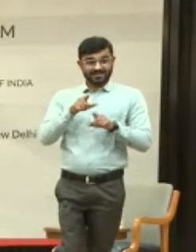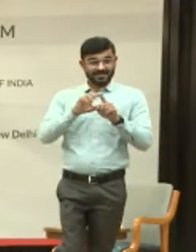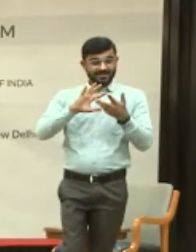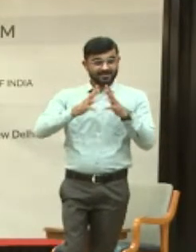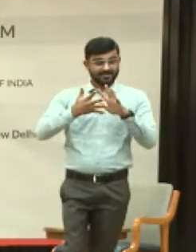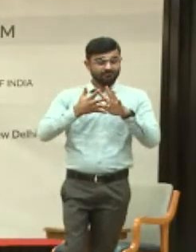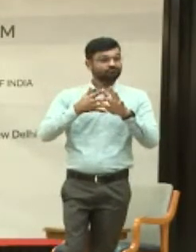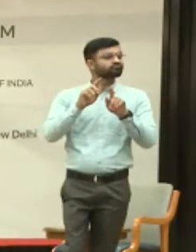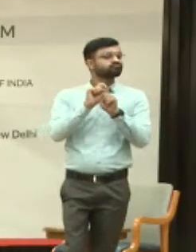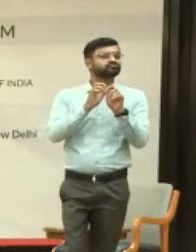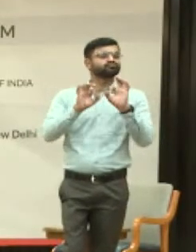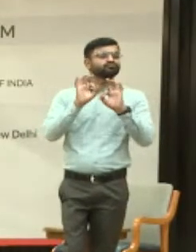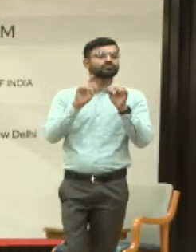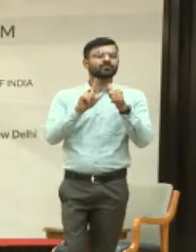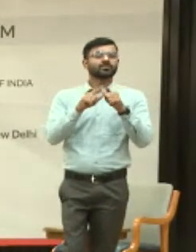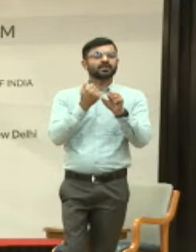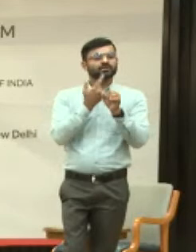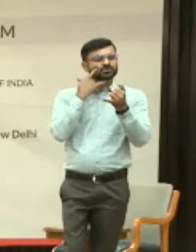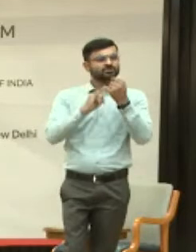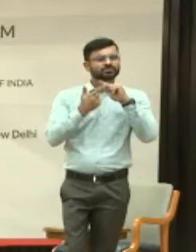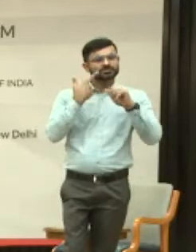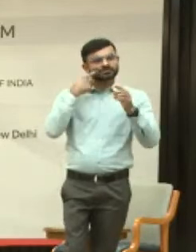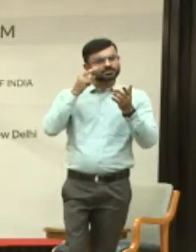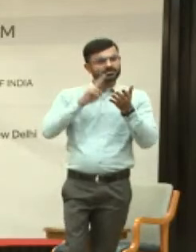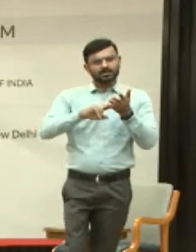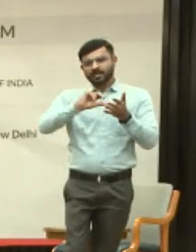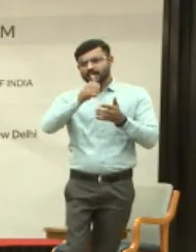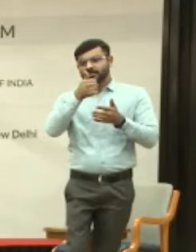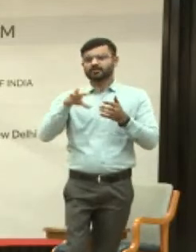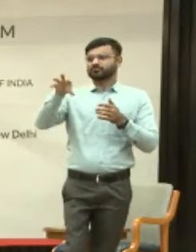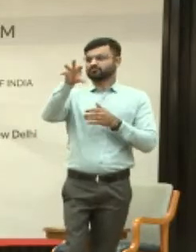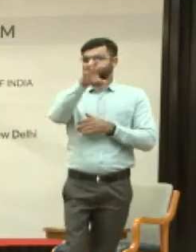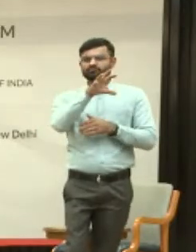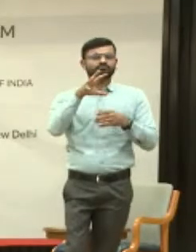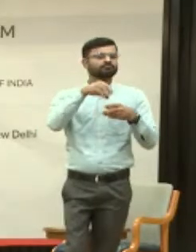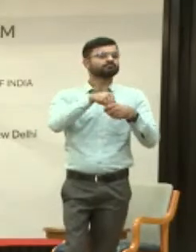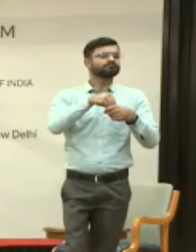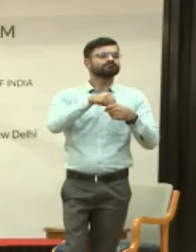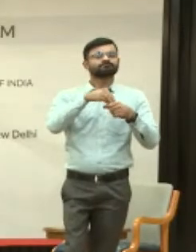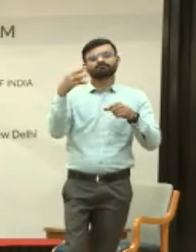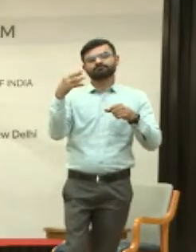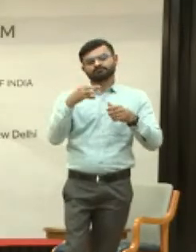Dysfunctional pieces of legislation exist in other countries also.